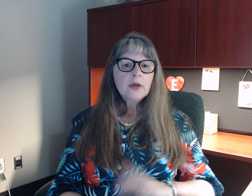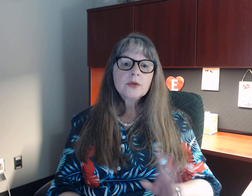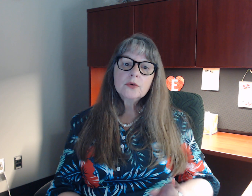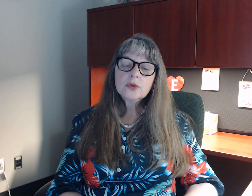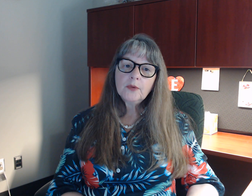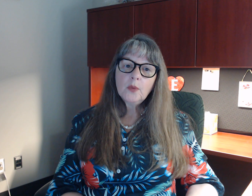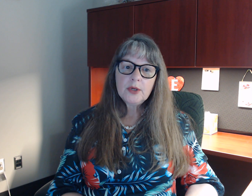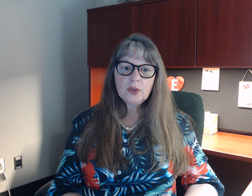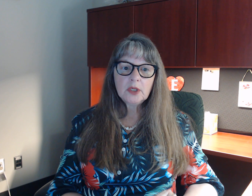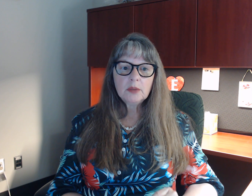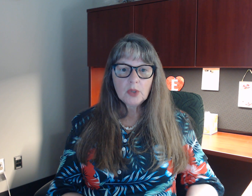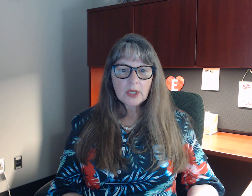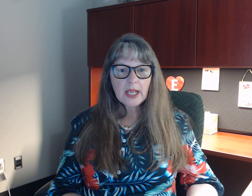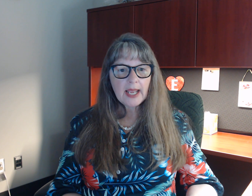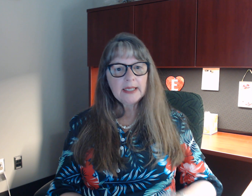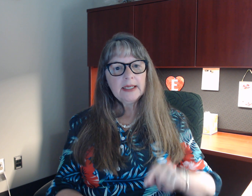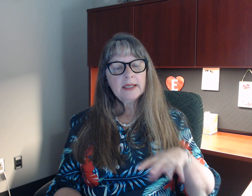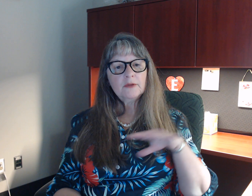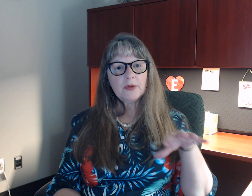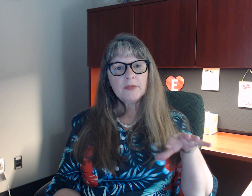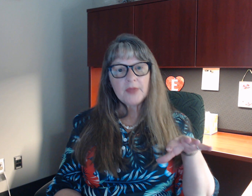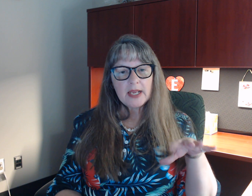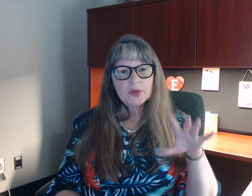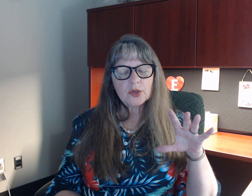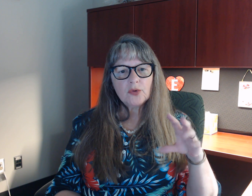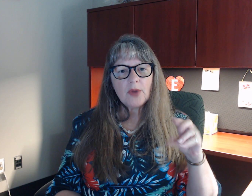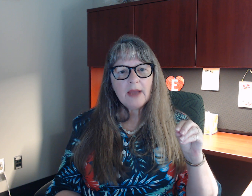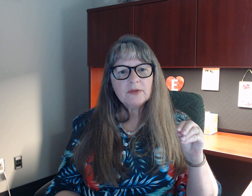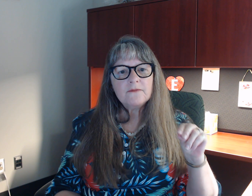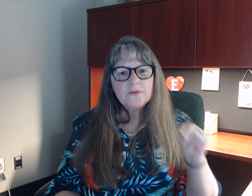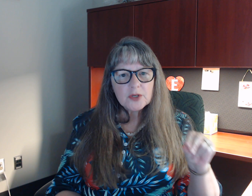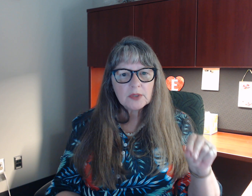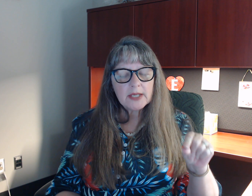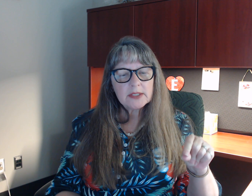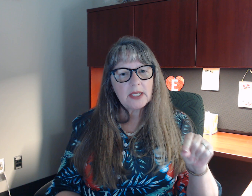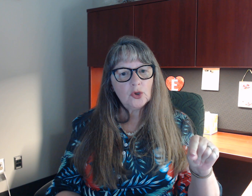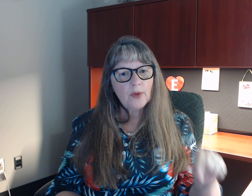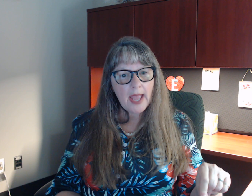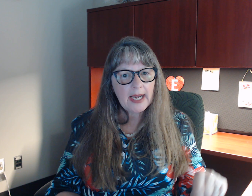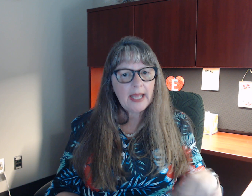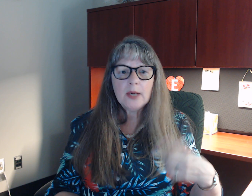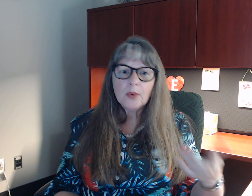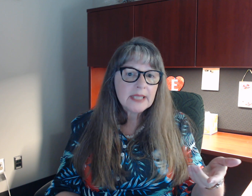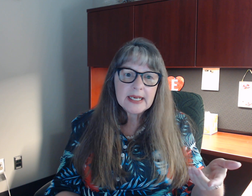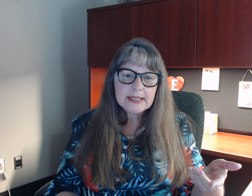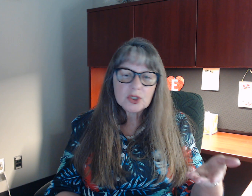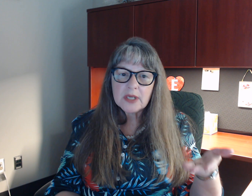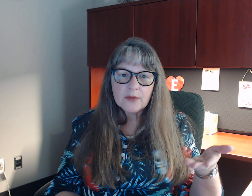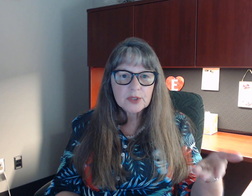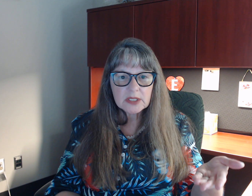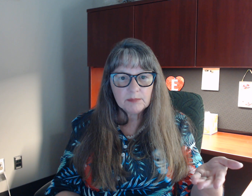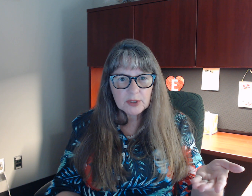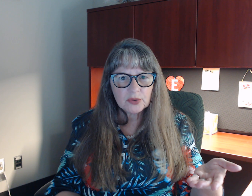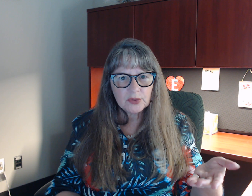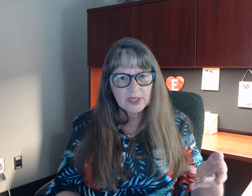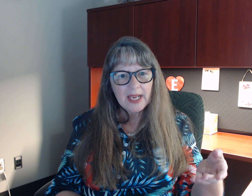those are different ways you can communicate different things. So you have to visualize it in your head. I had one lady said she never sees in pictures, and